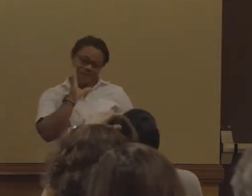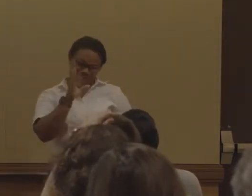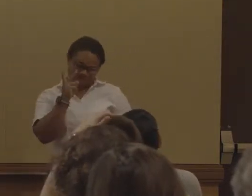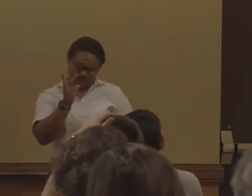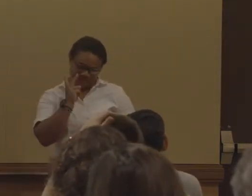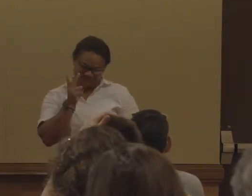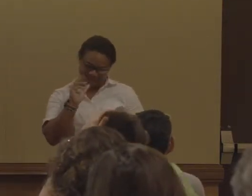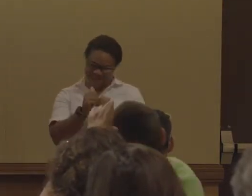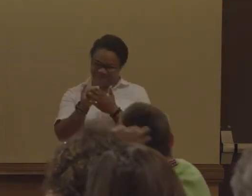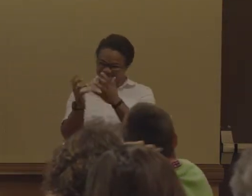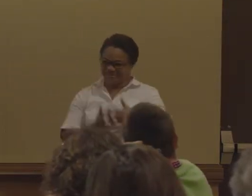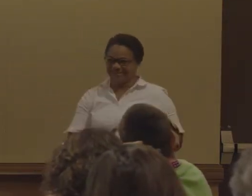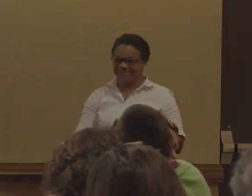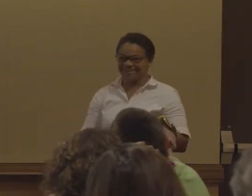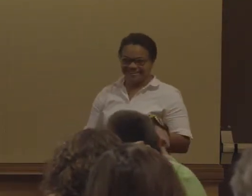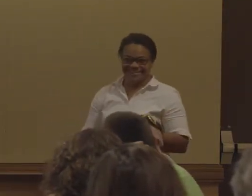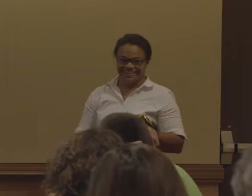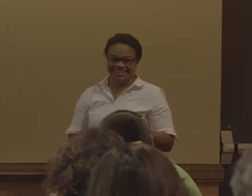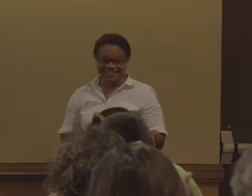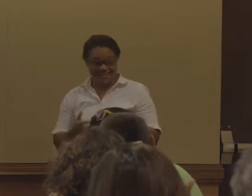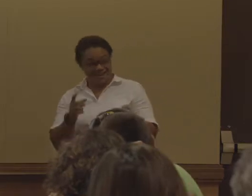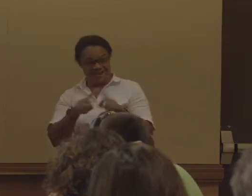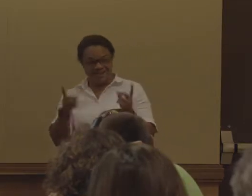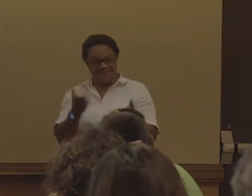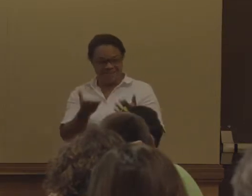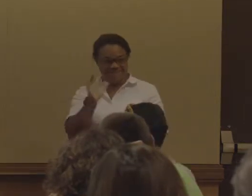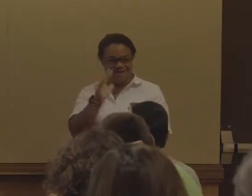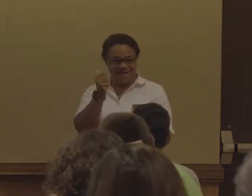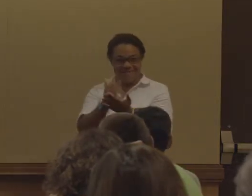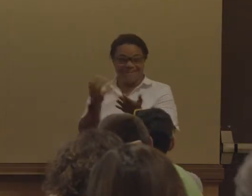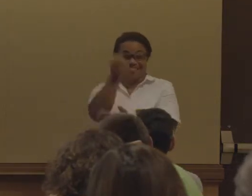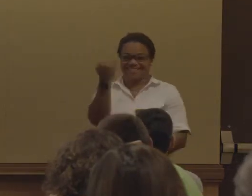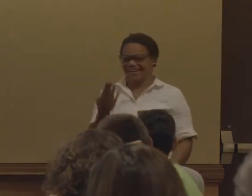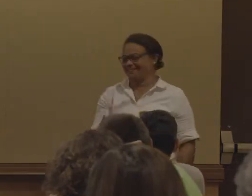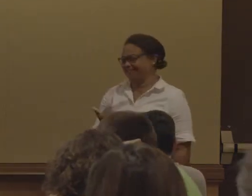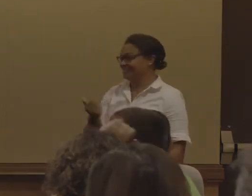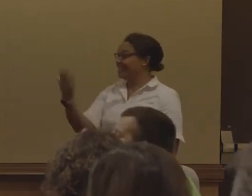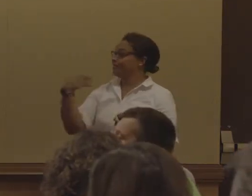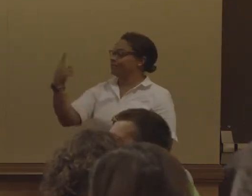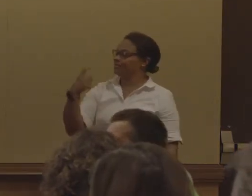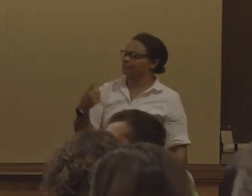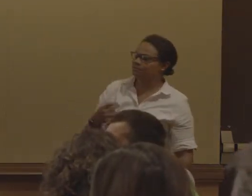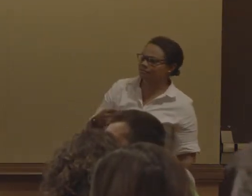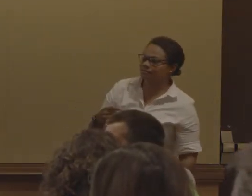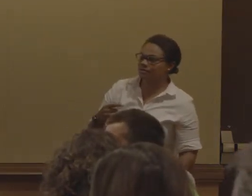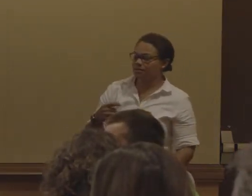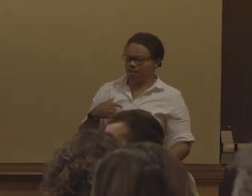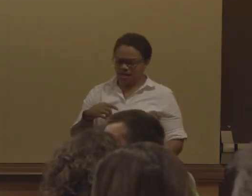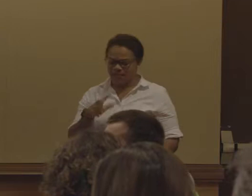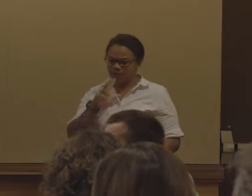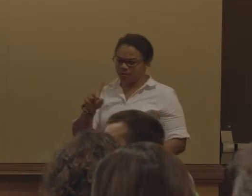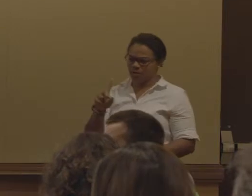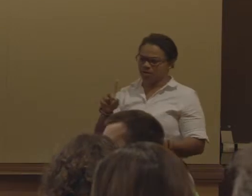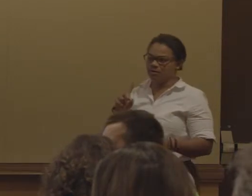works. That's an asset to getting a job, though. Yeah. You have a question? I'm 21 years old, and yeah, you have